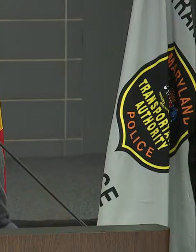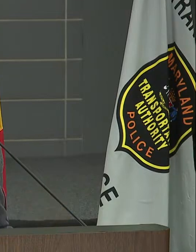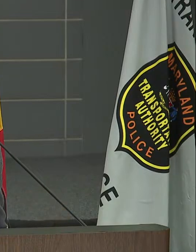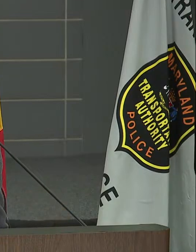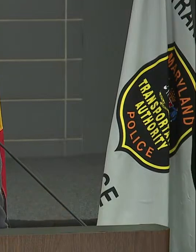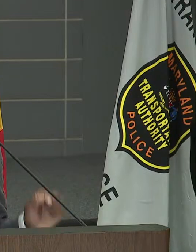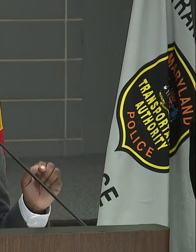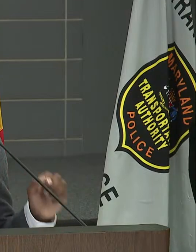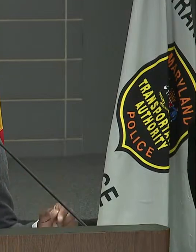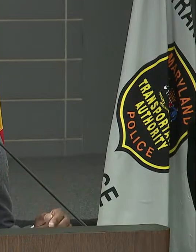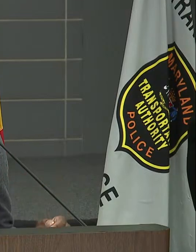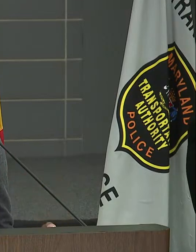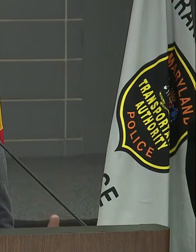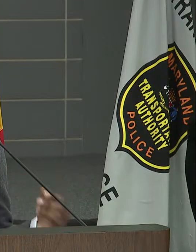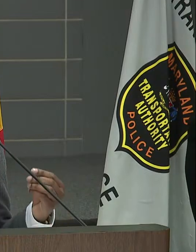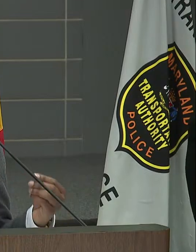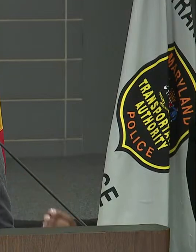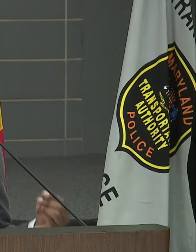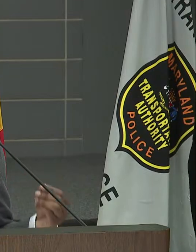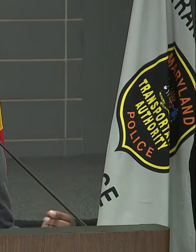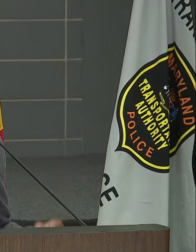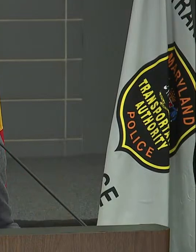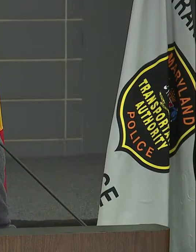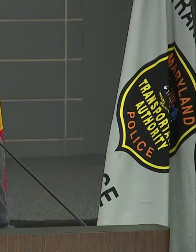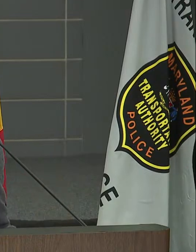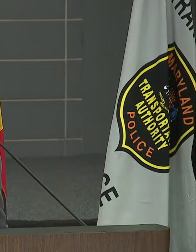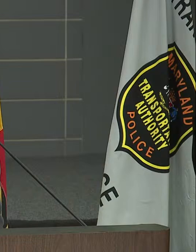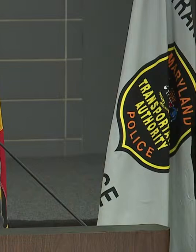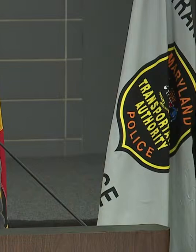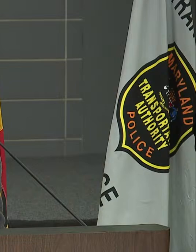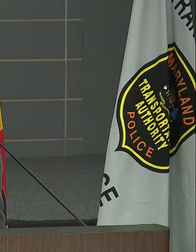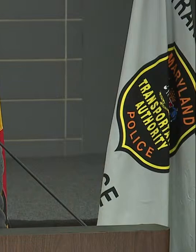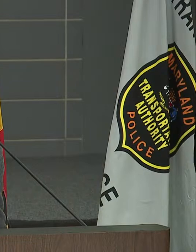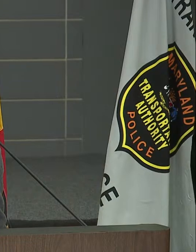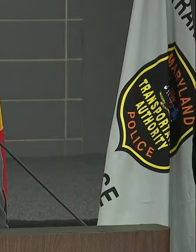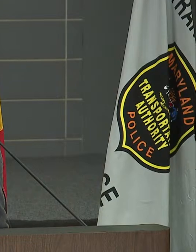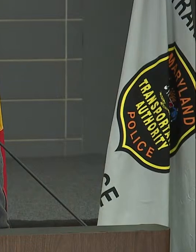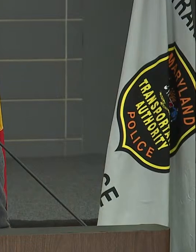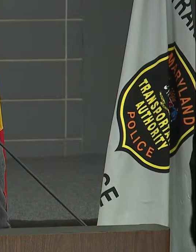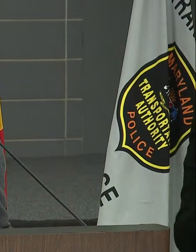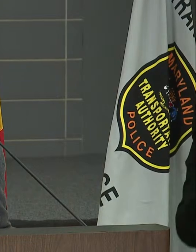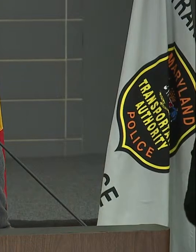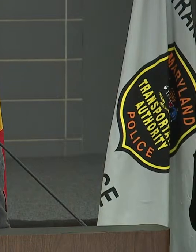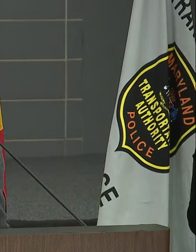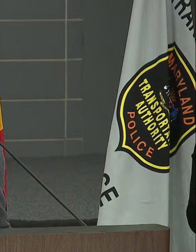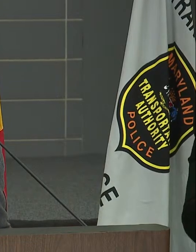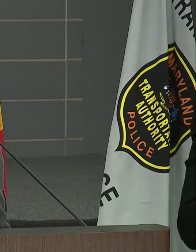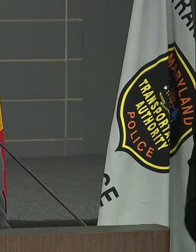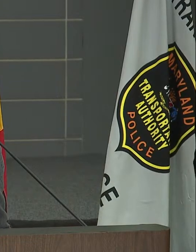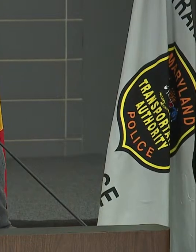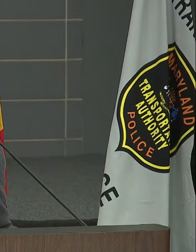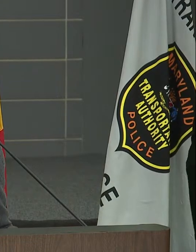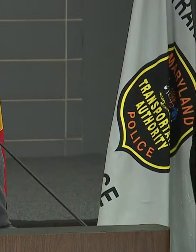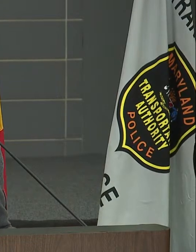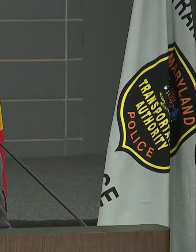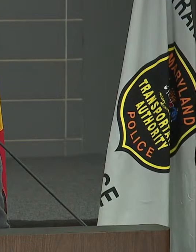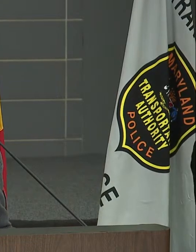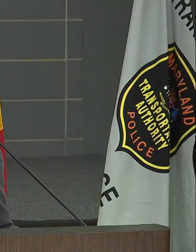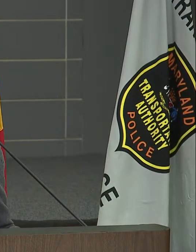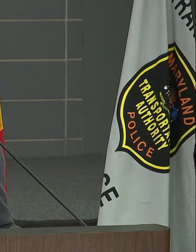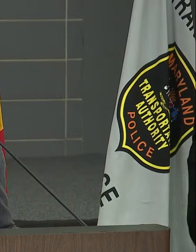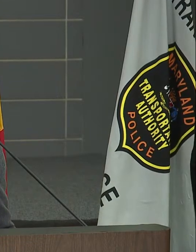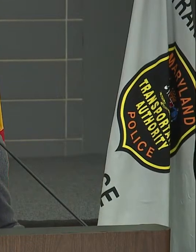leaning into for our future, and we need to rebuild the Key Bridge to deliver the economic development opportunity for